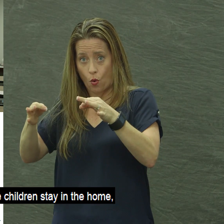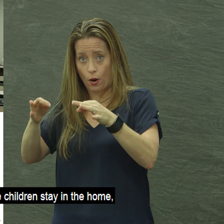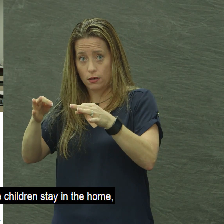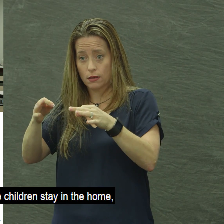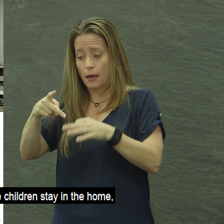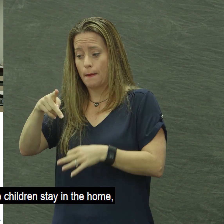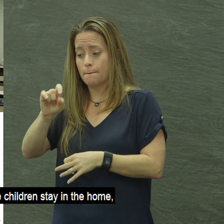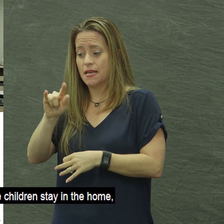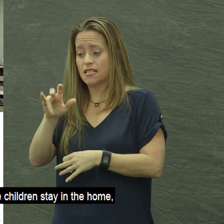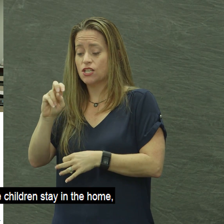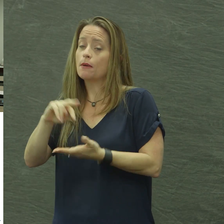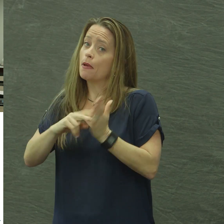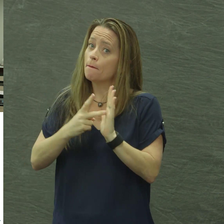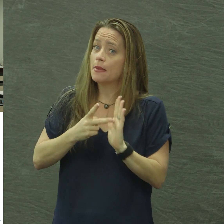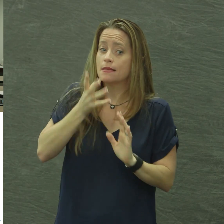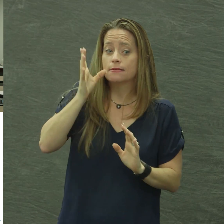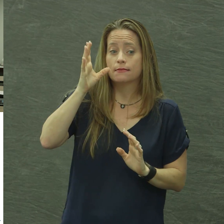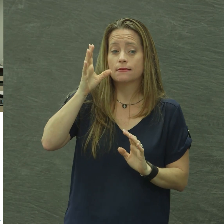stay in the home,